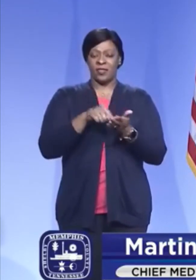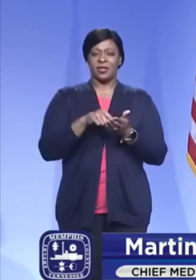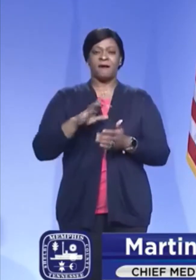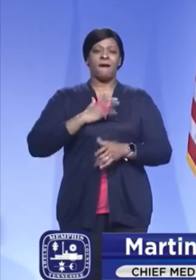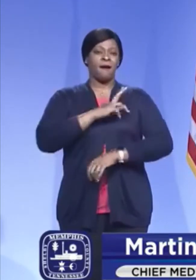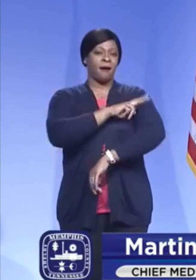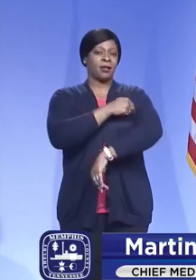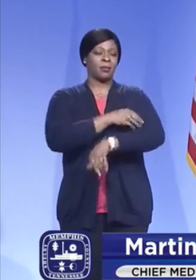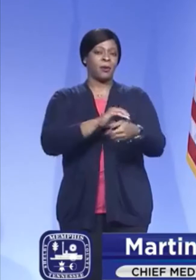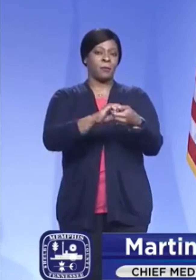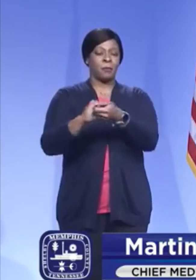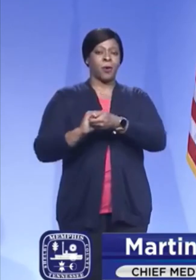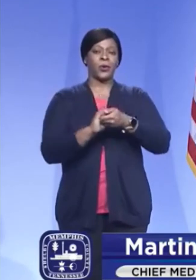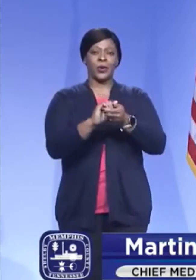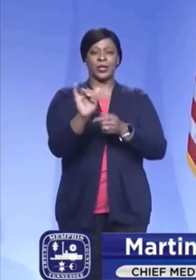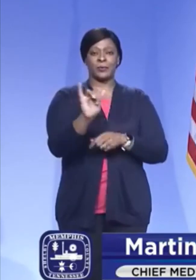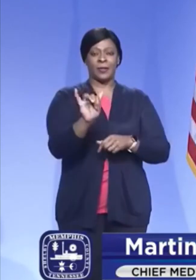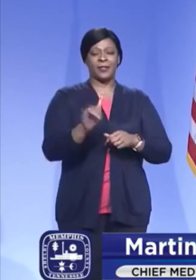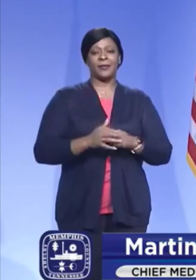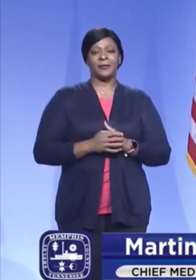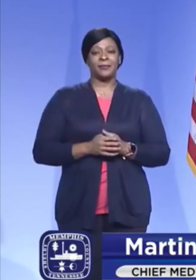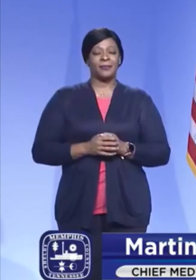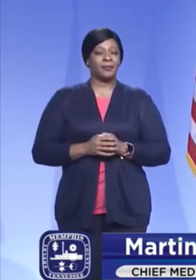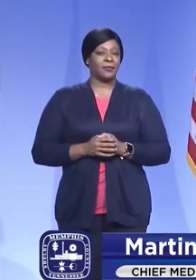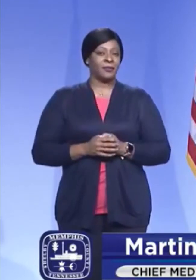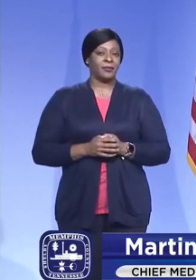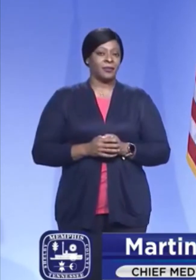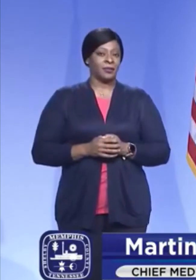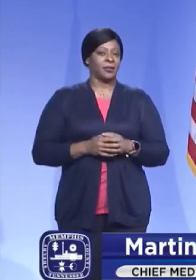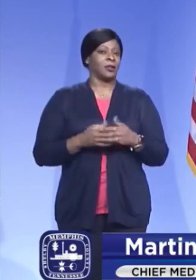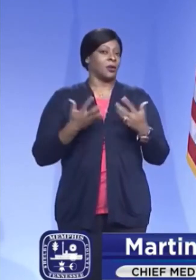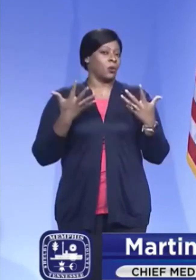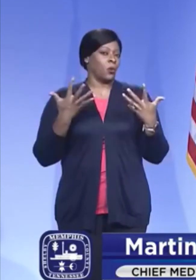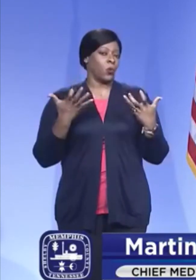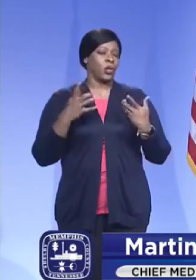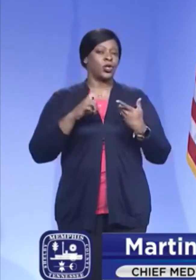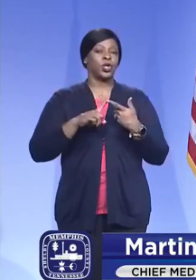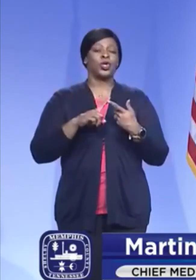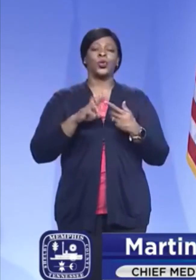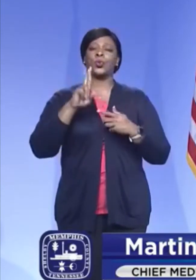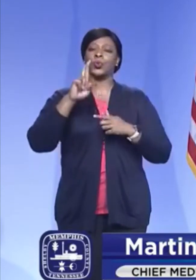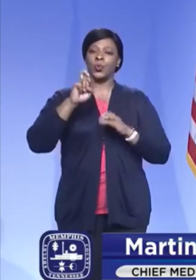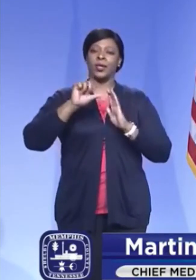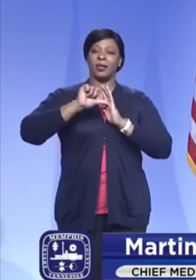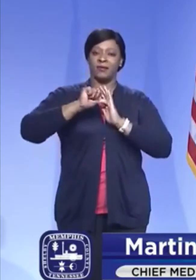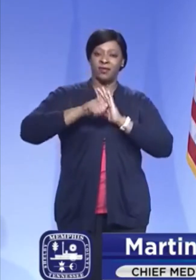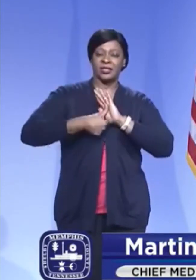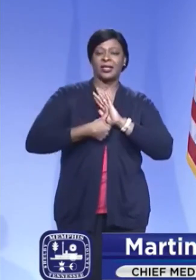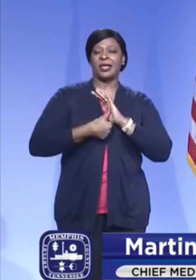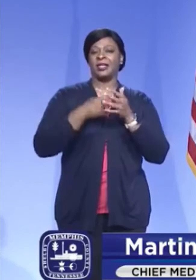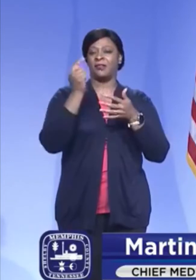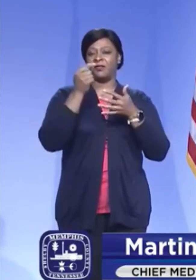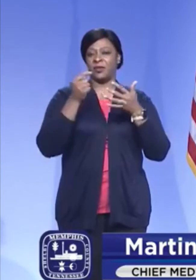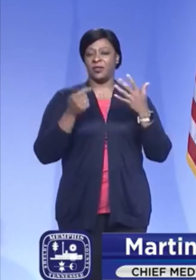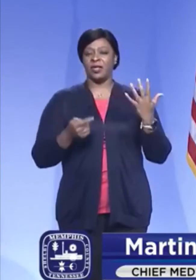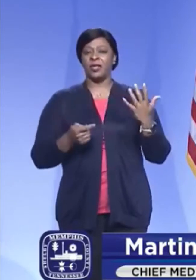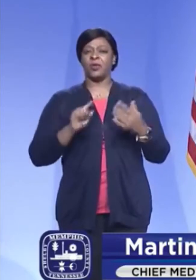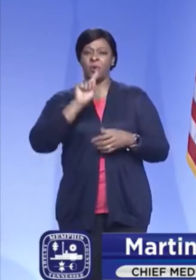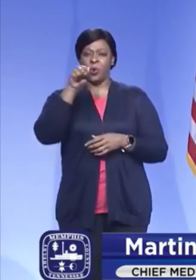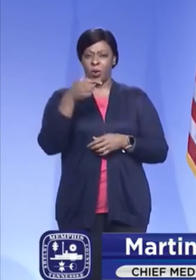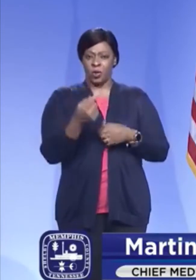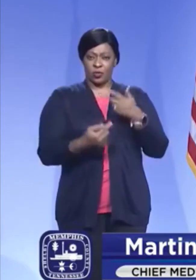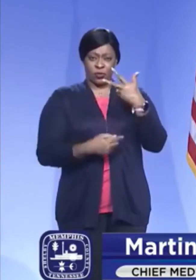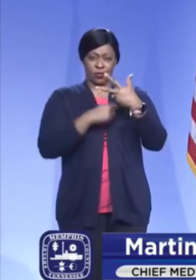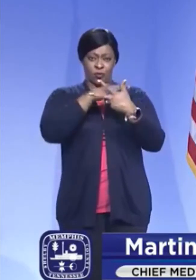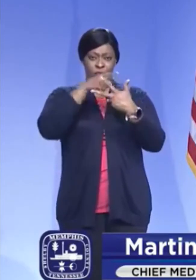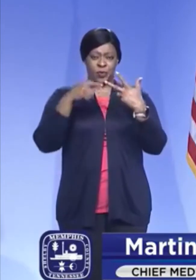hospital partners as well. I would just like to reemphasize a few things. There's really only 3 things